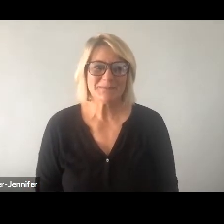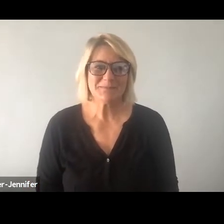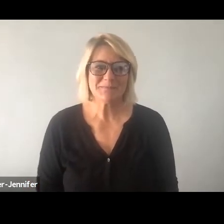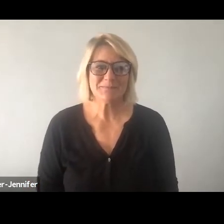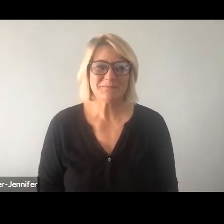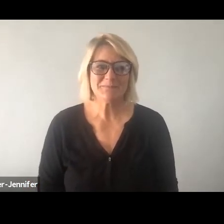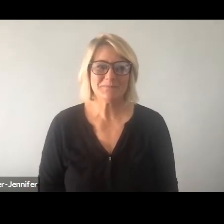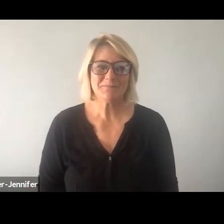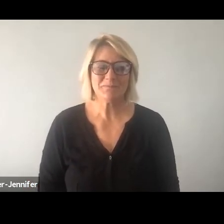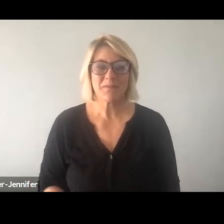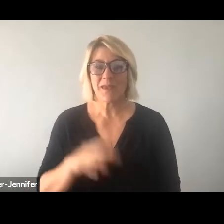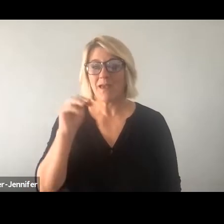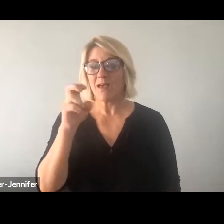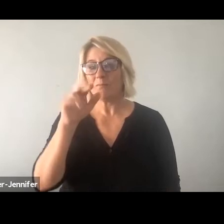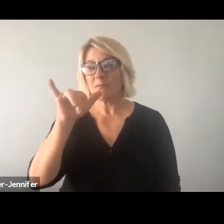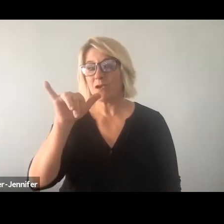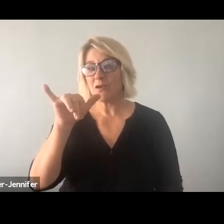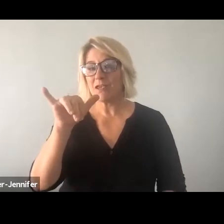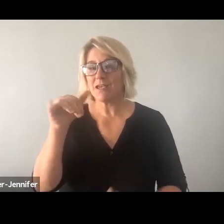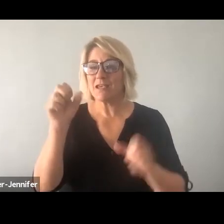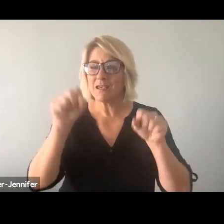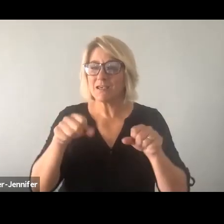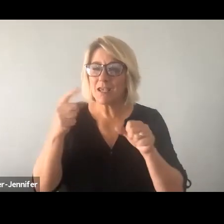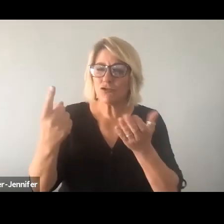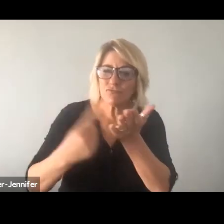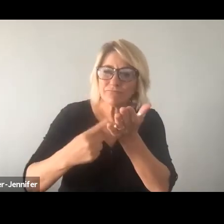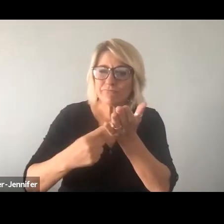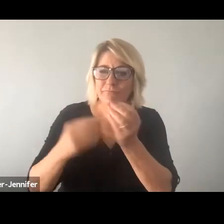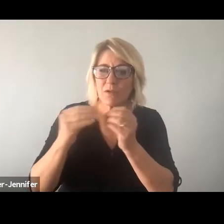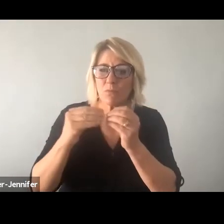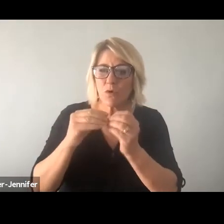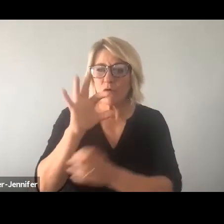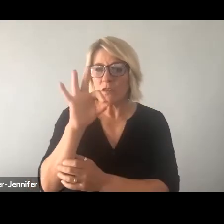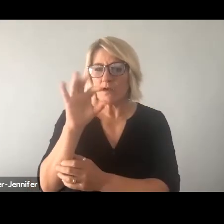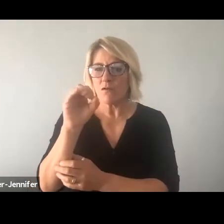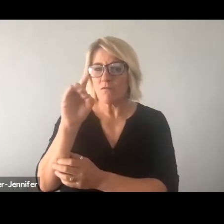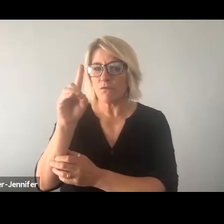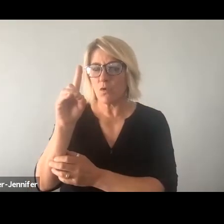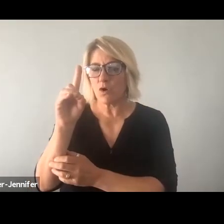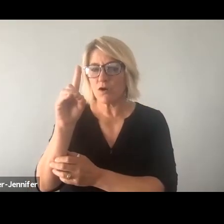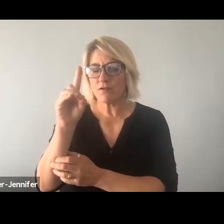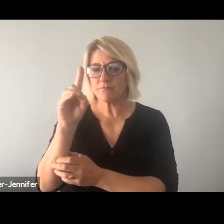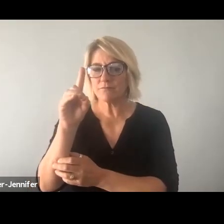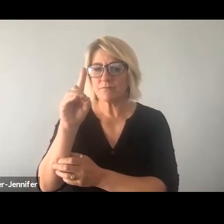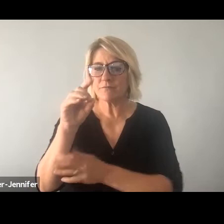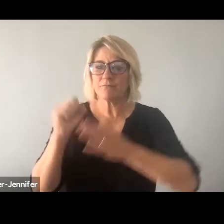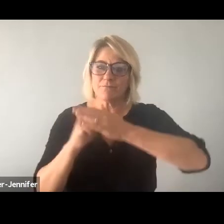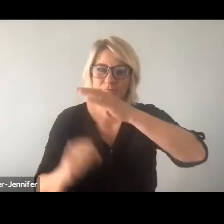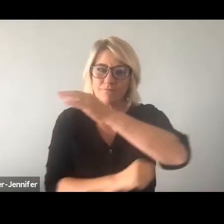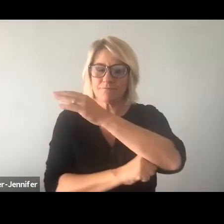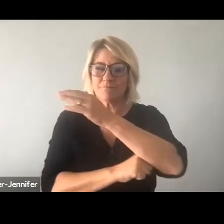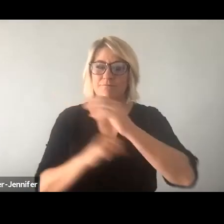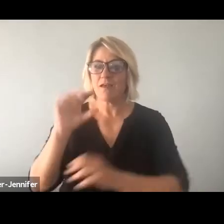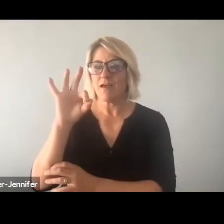Mary, would you like to enlighten us just a tad bit more on the Ford Foundation stuff to get people's juices flowing?